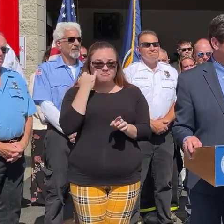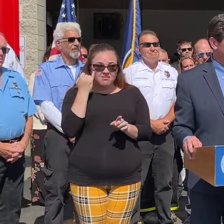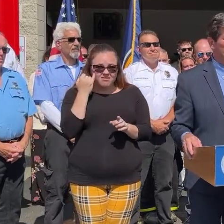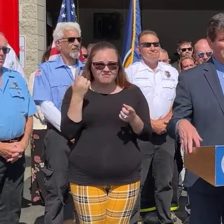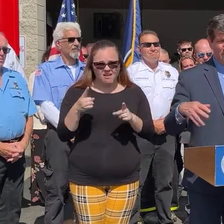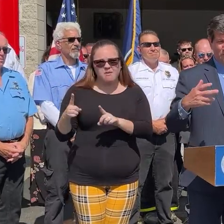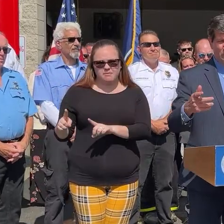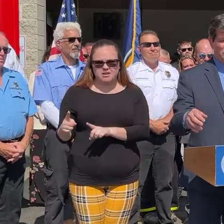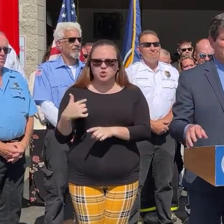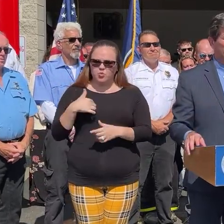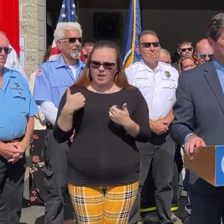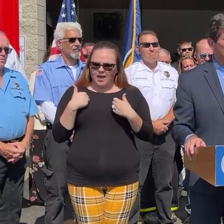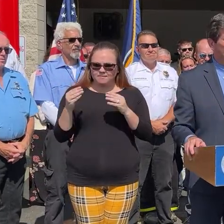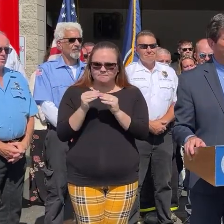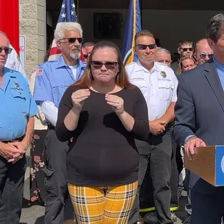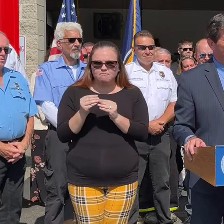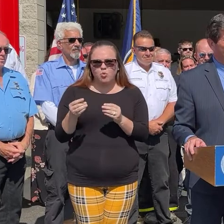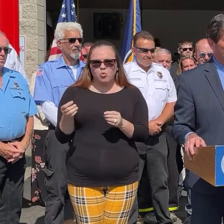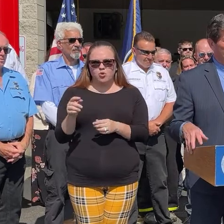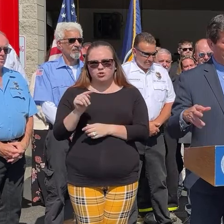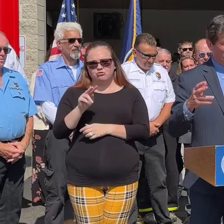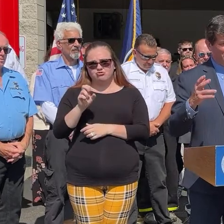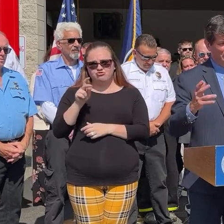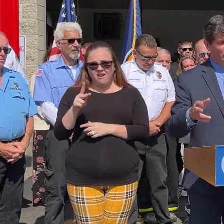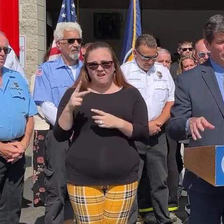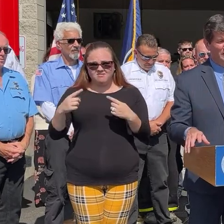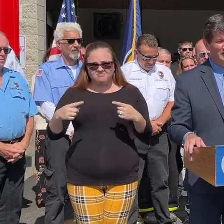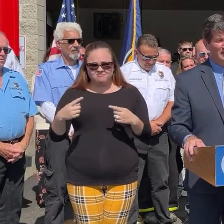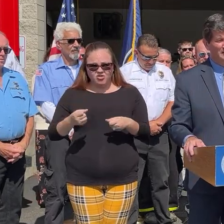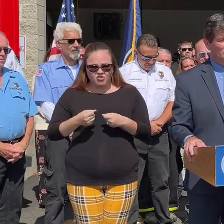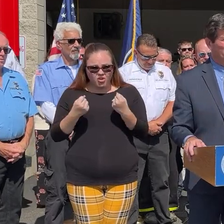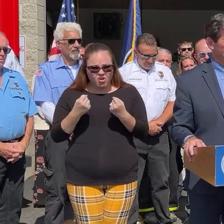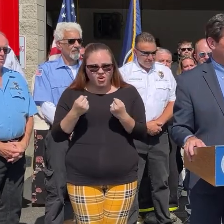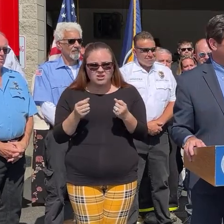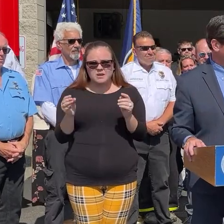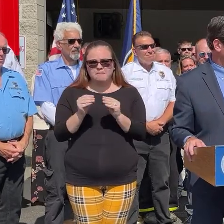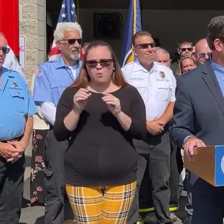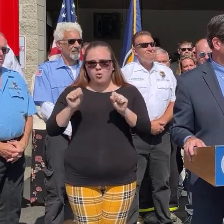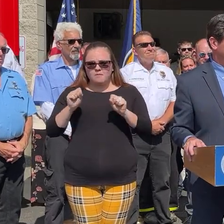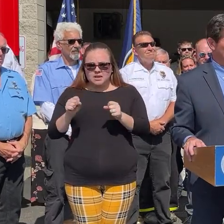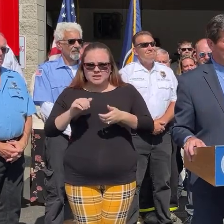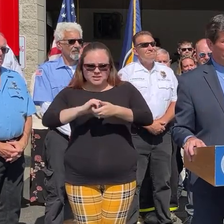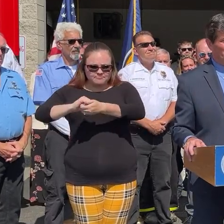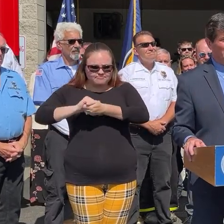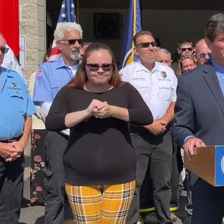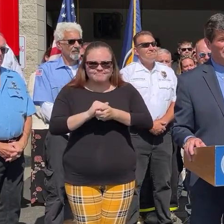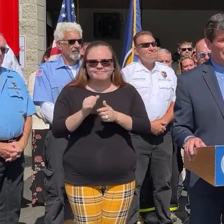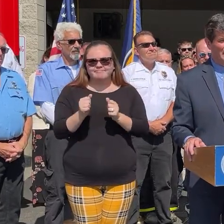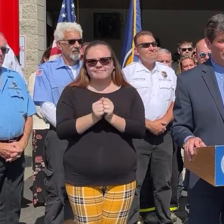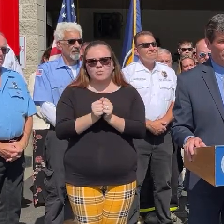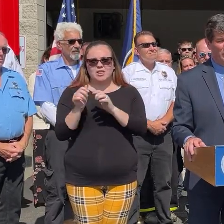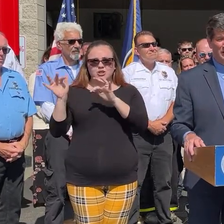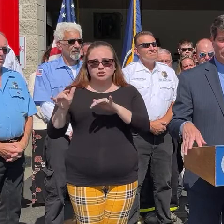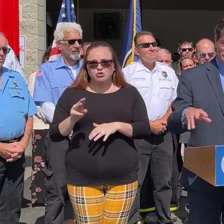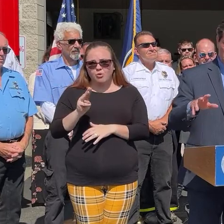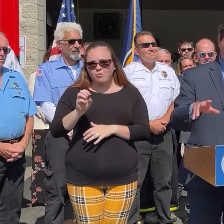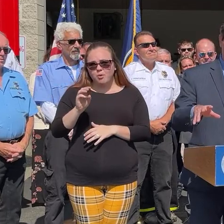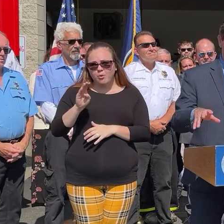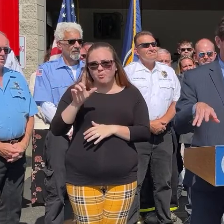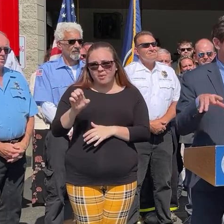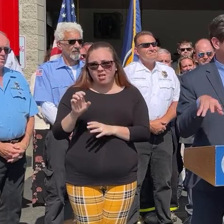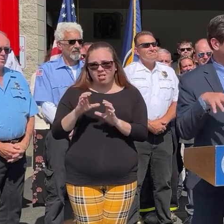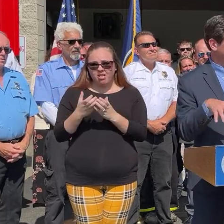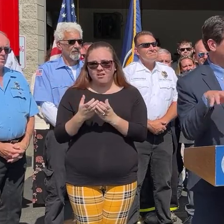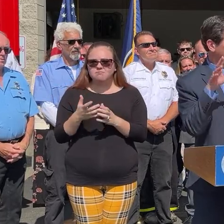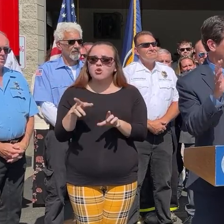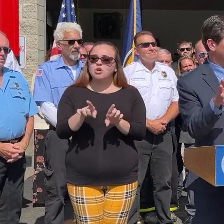if we do, we now have more tracked vehicles. We have more availability to work with partners, including snowmobile clubs. In the snowmobile clubs,